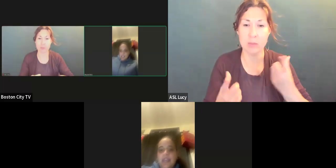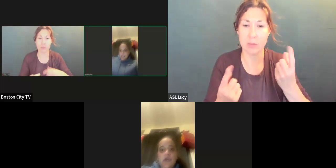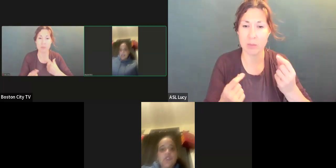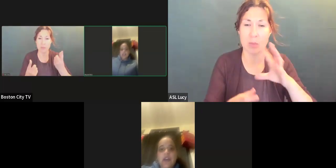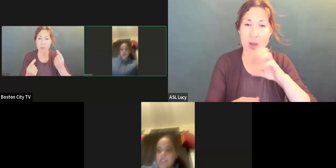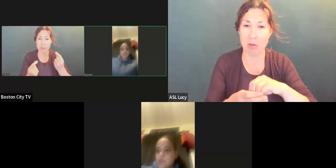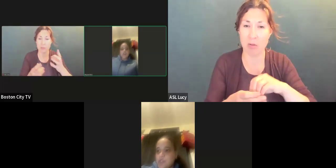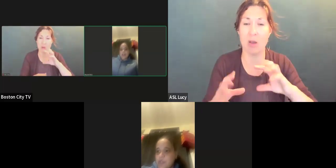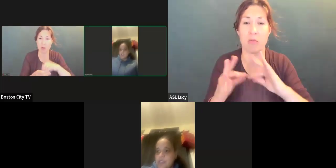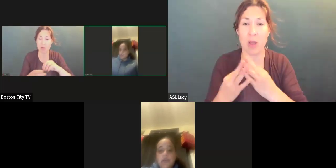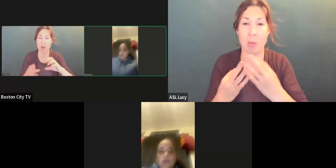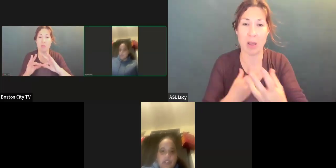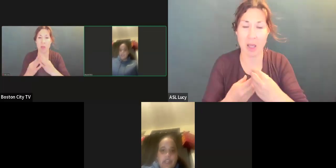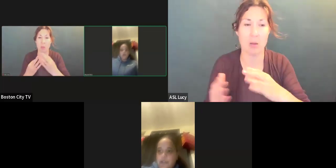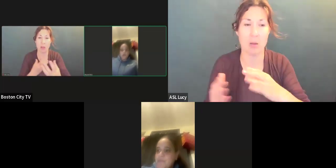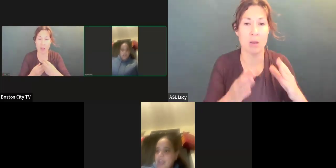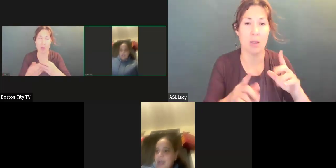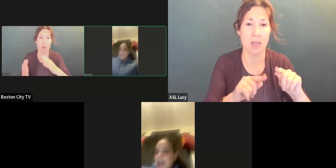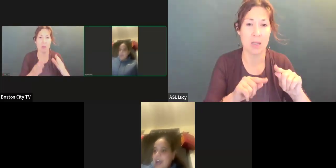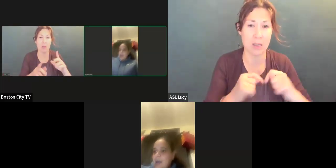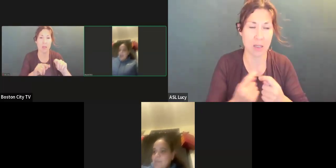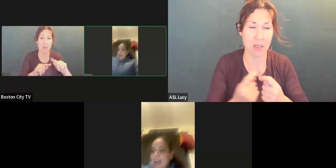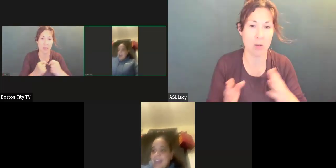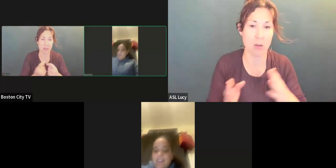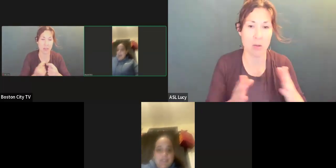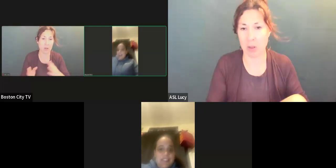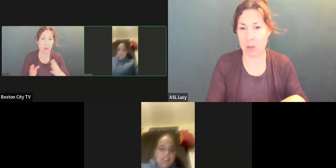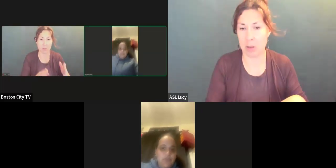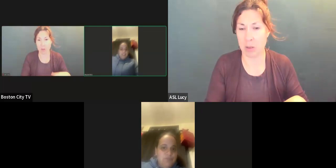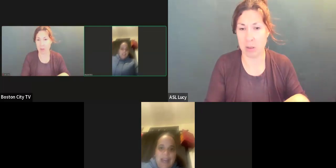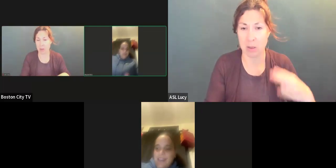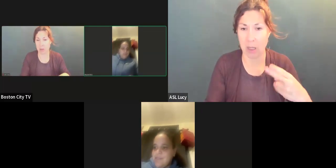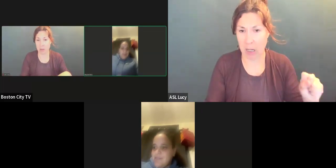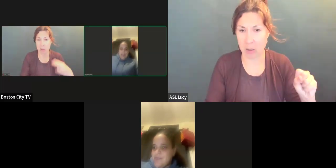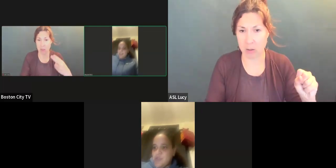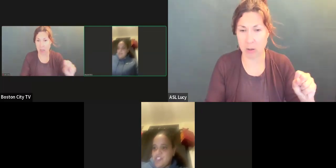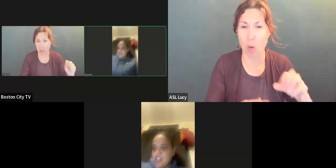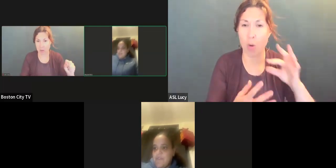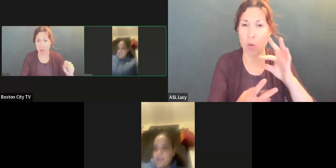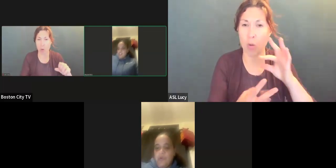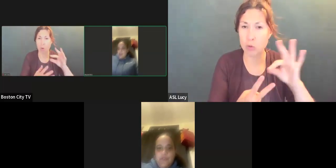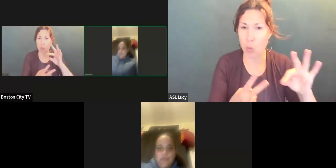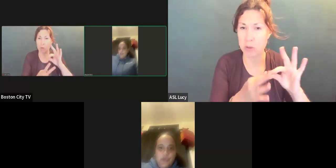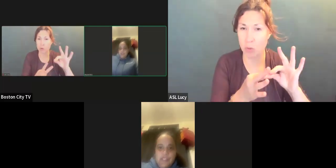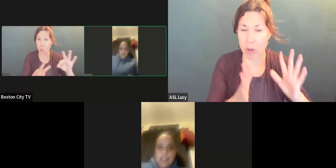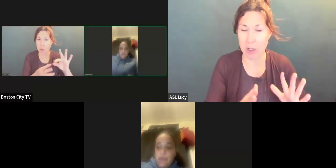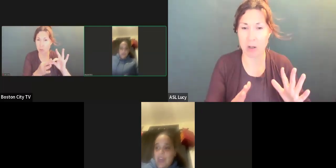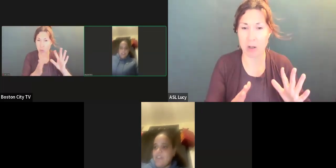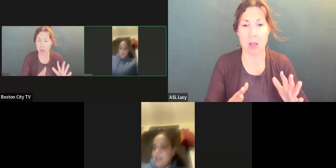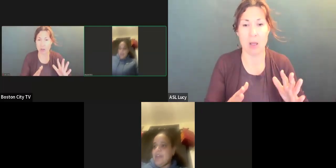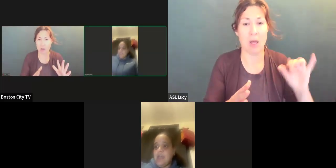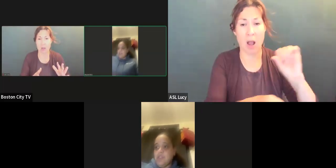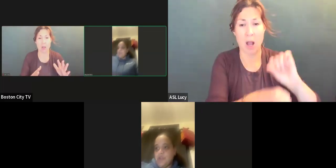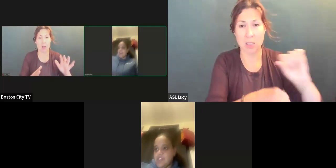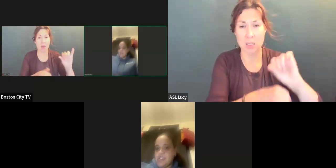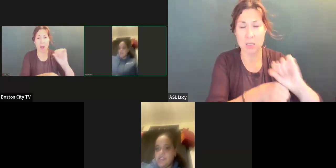team, and also the high school choice coordinator. I do this job for the wonderful students that we have